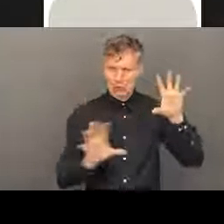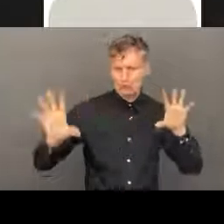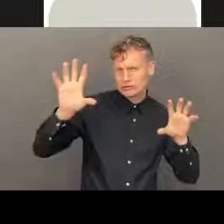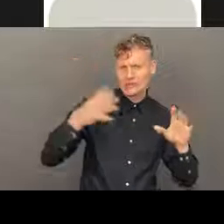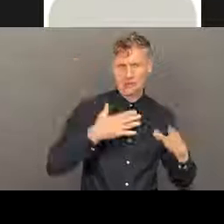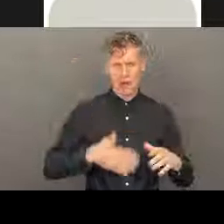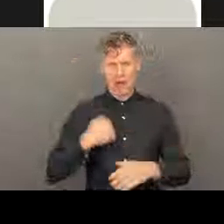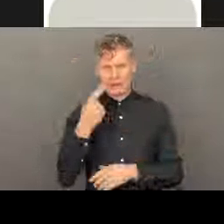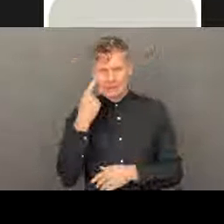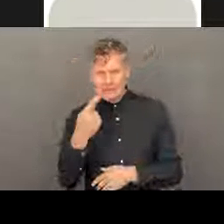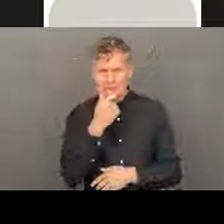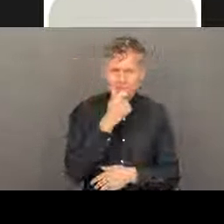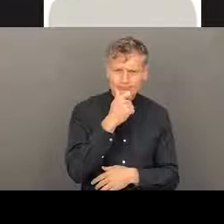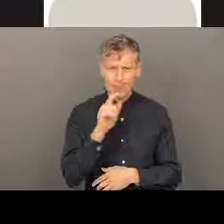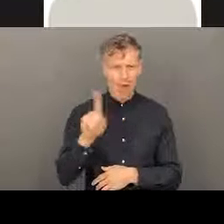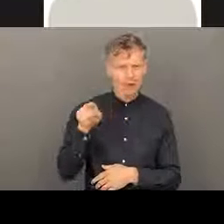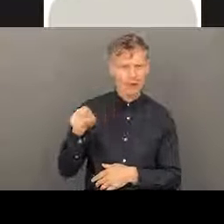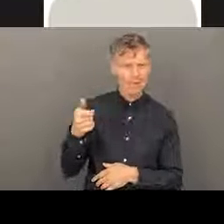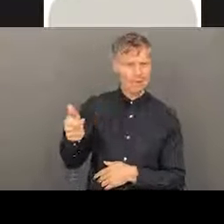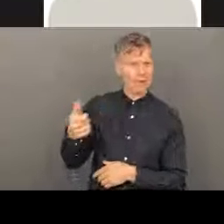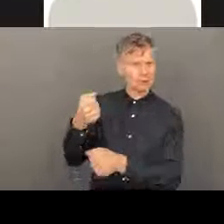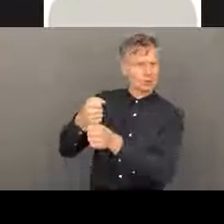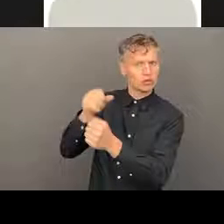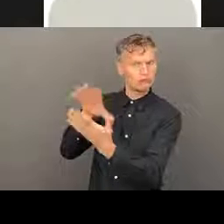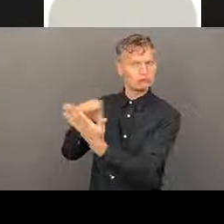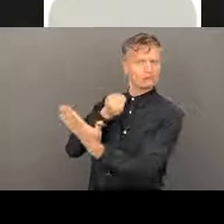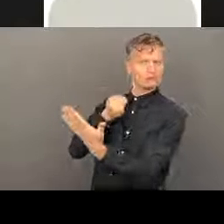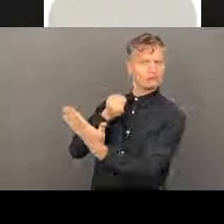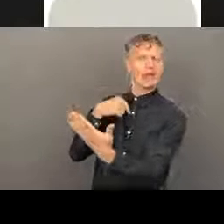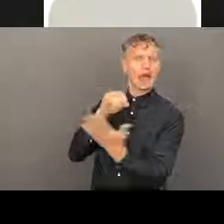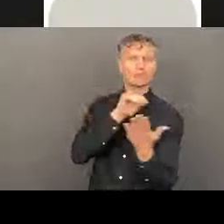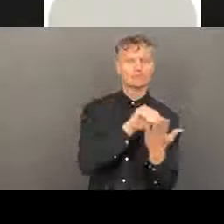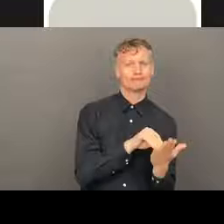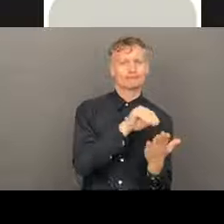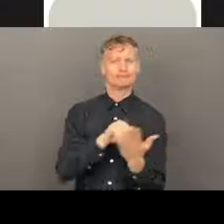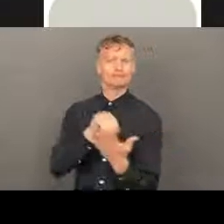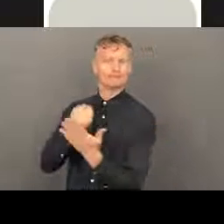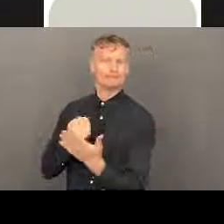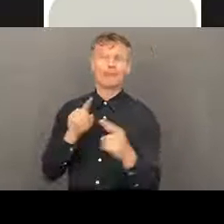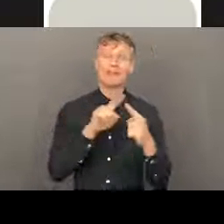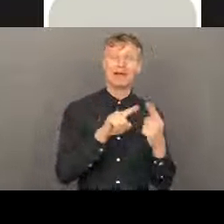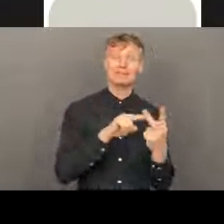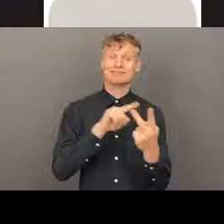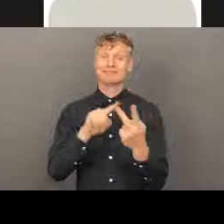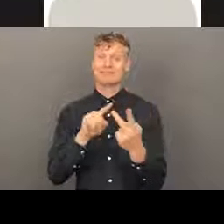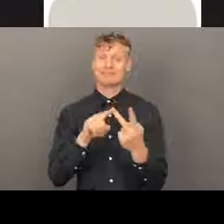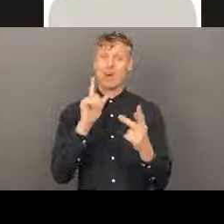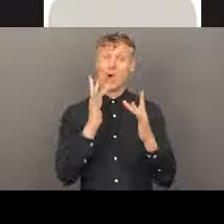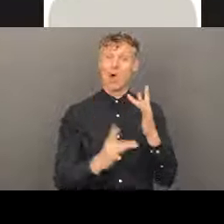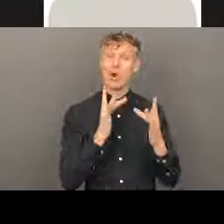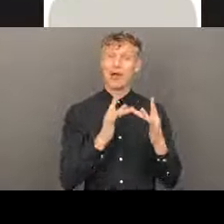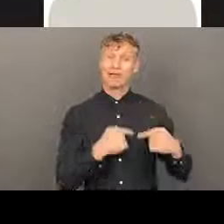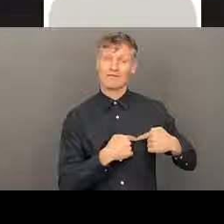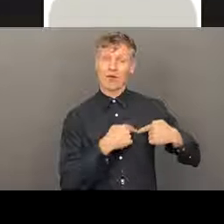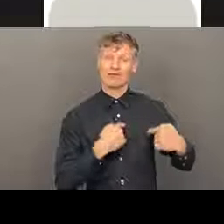some best practices, and on the other hand, the complementary action of the online volunteering was